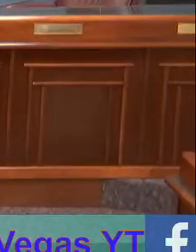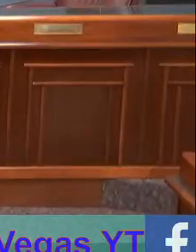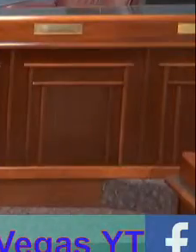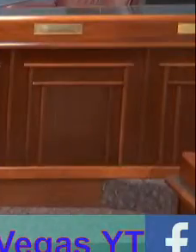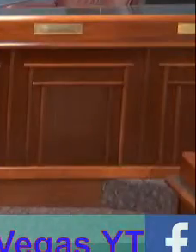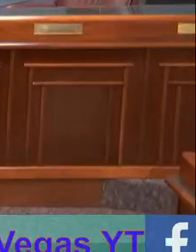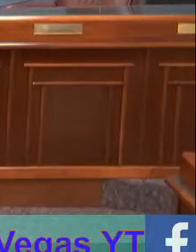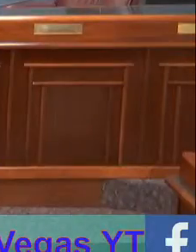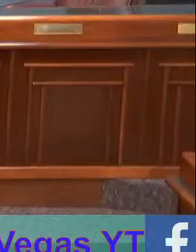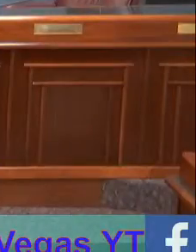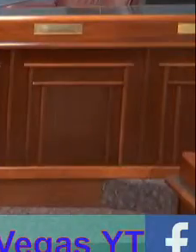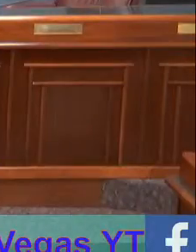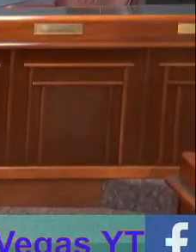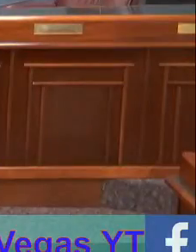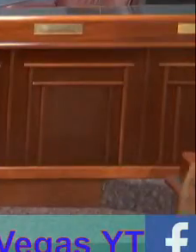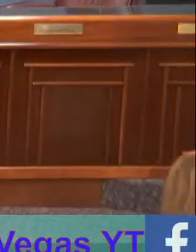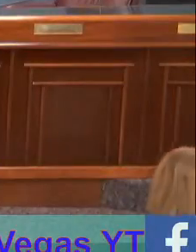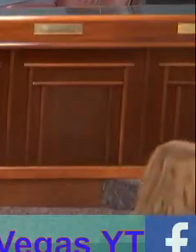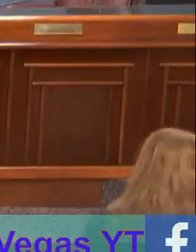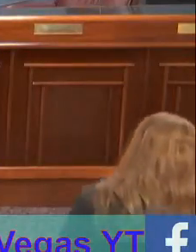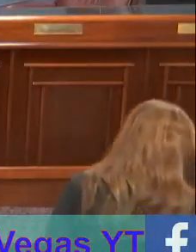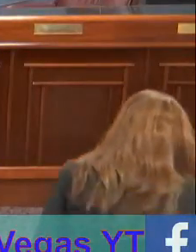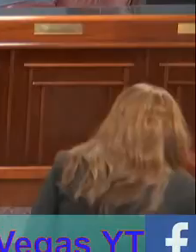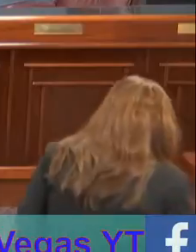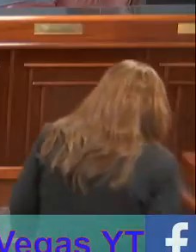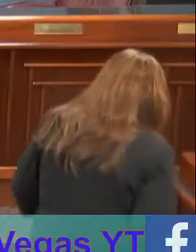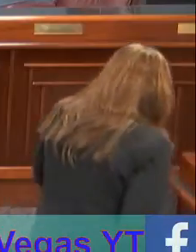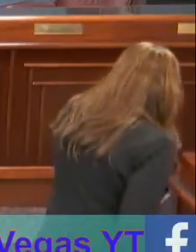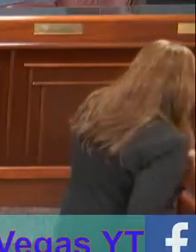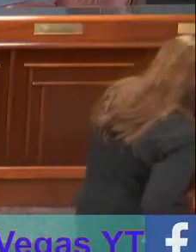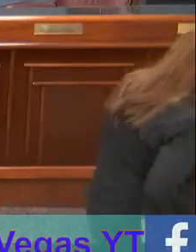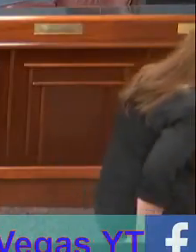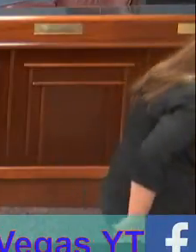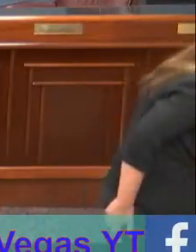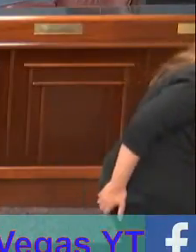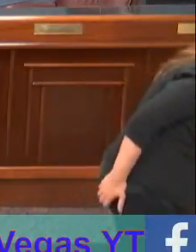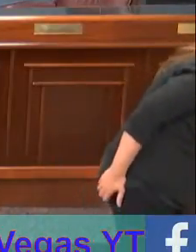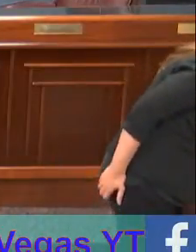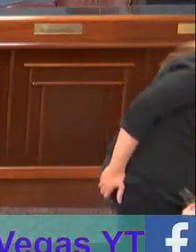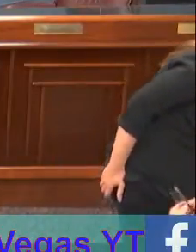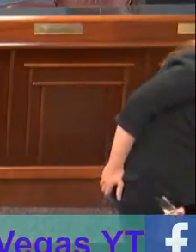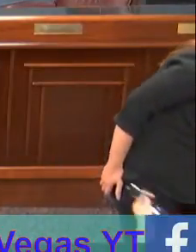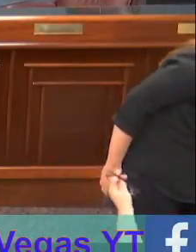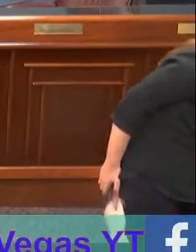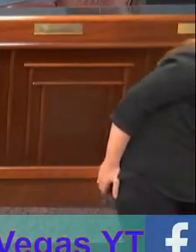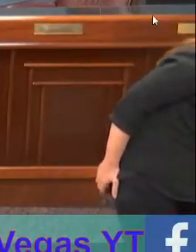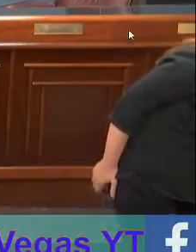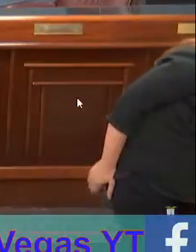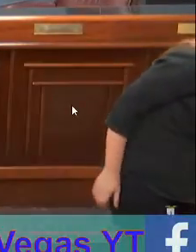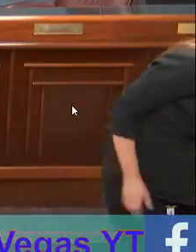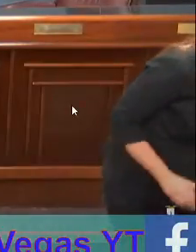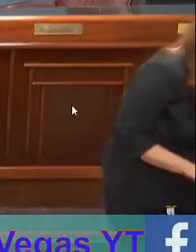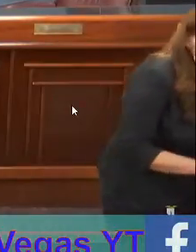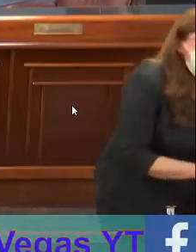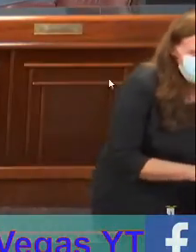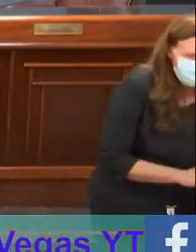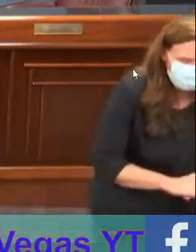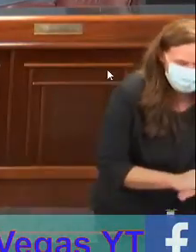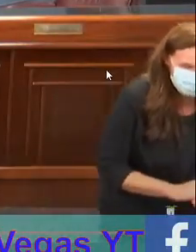minutes until dinner time. I think that no, we're not leaving CDA. Hold up. We're not leaving yet, guys.